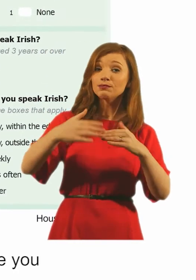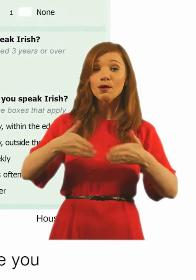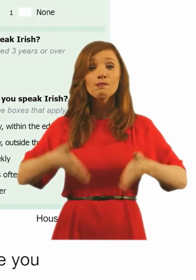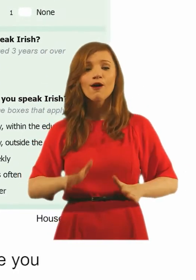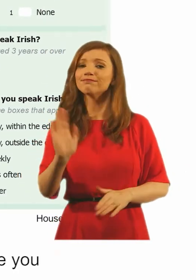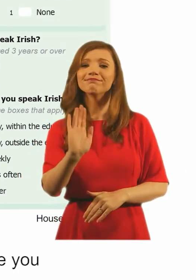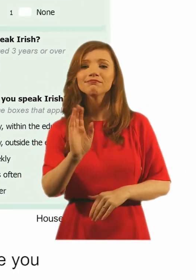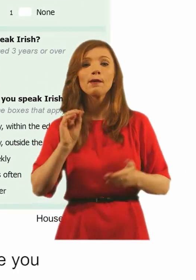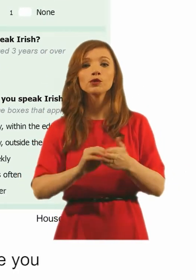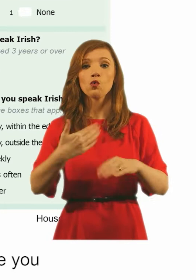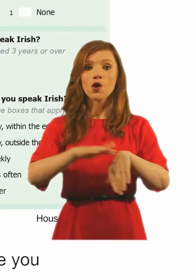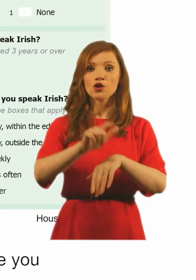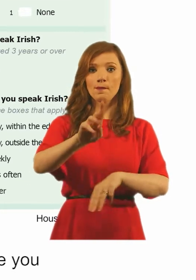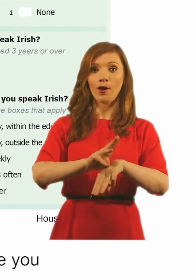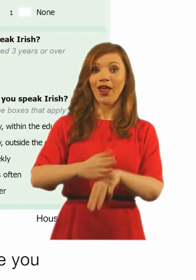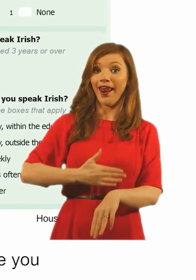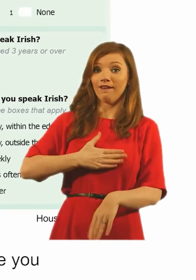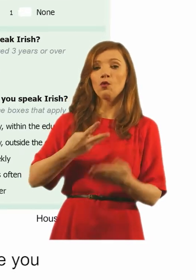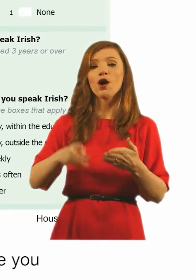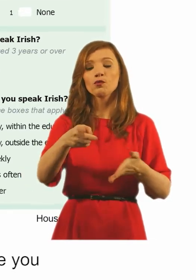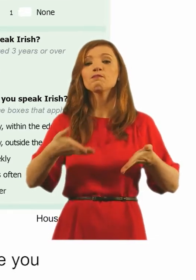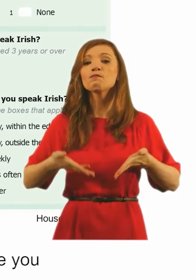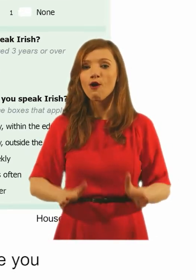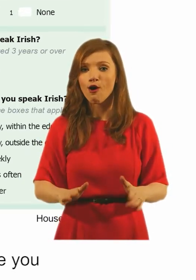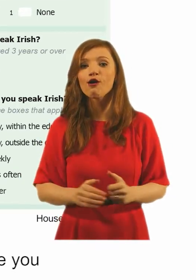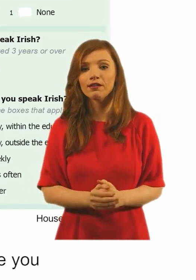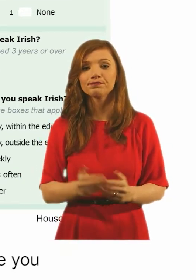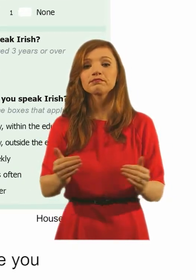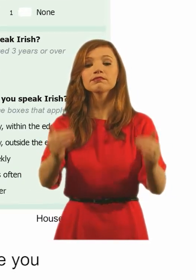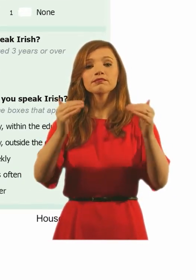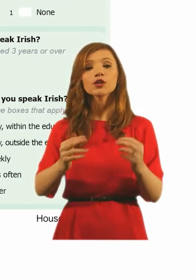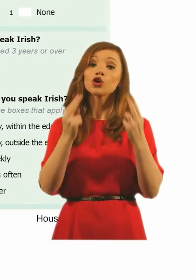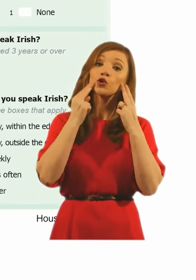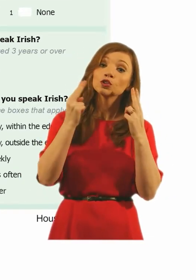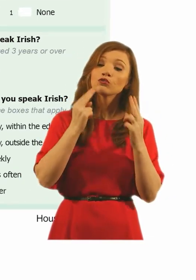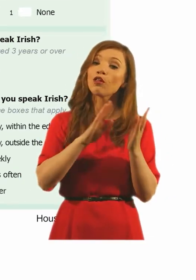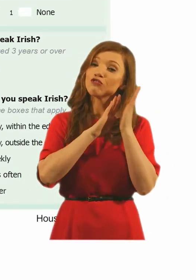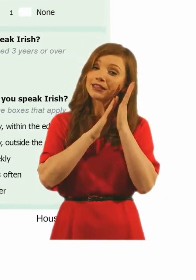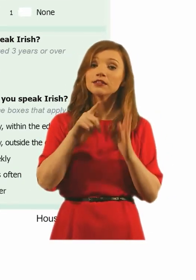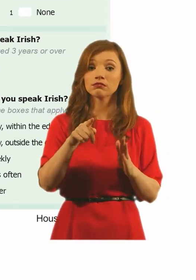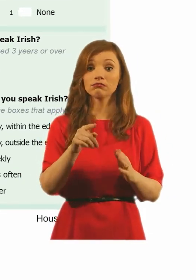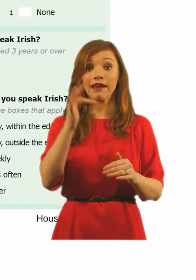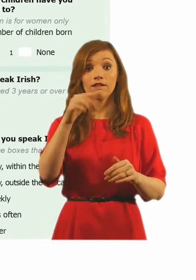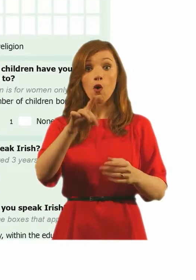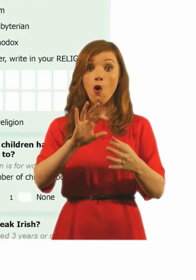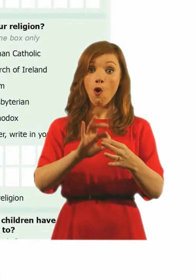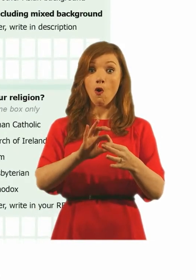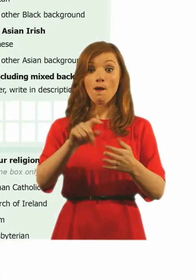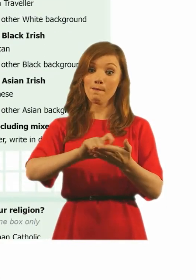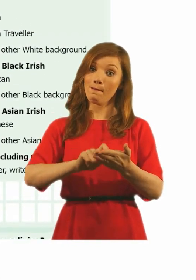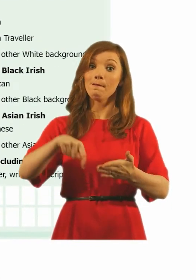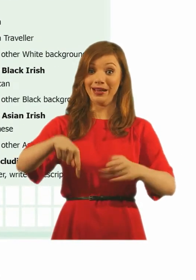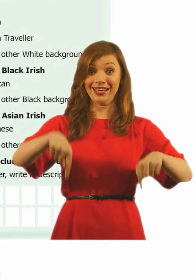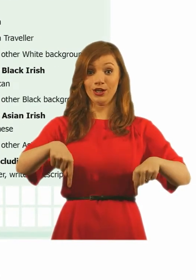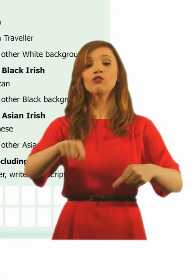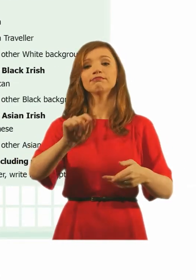in your place of birth. Note, this is where your mother was living when you were born, not the hospital you were born in. For